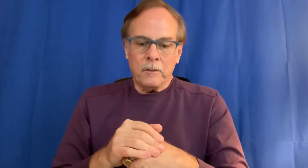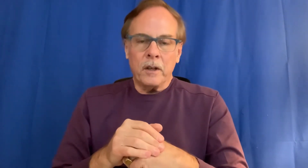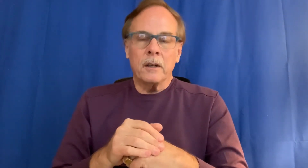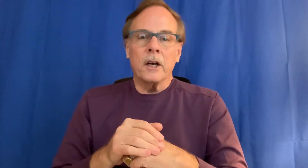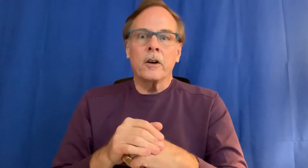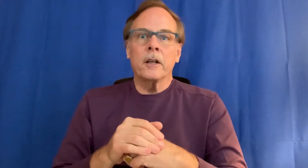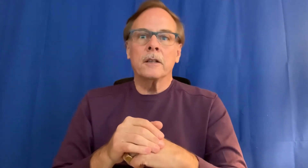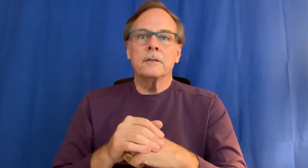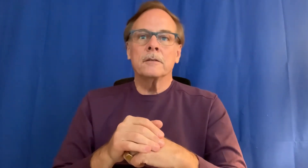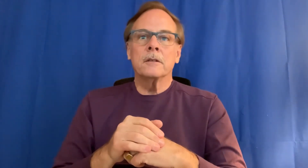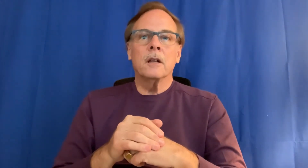Veterinarian,